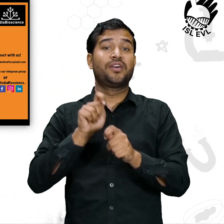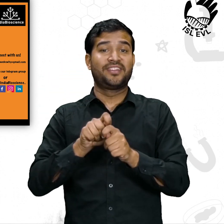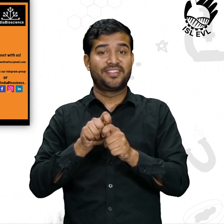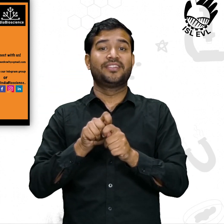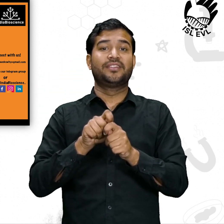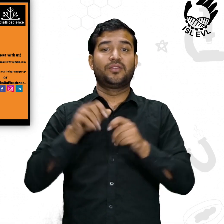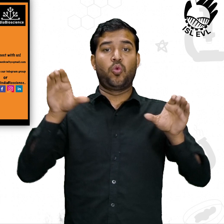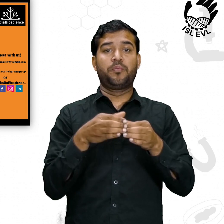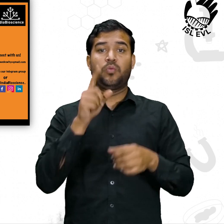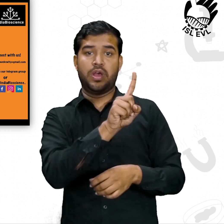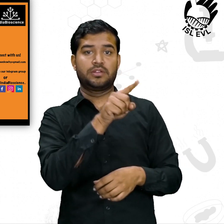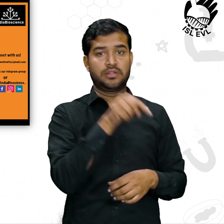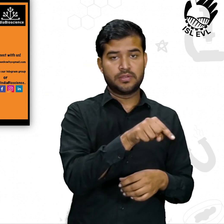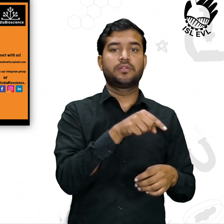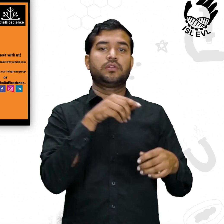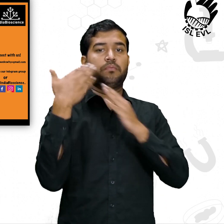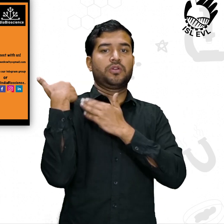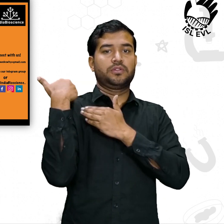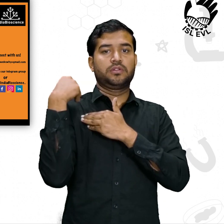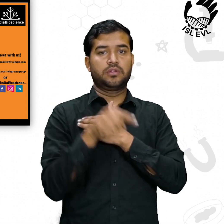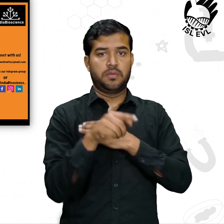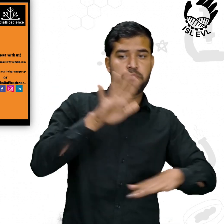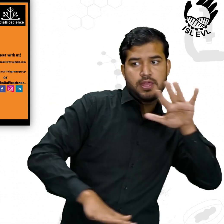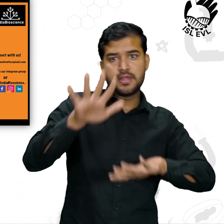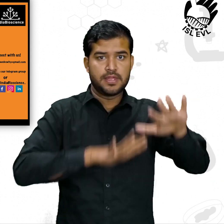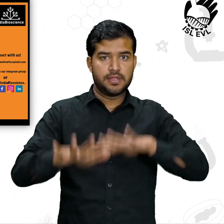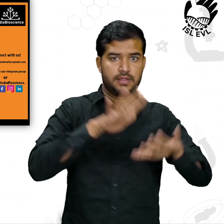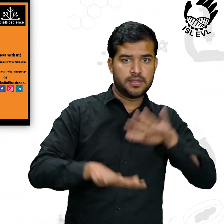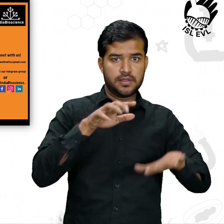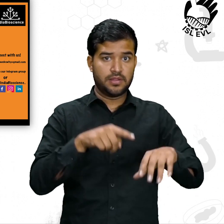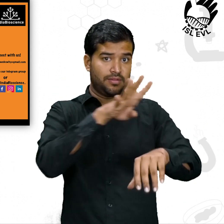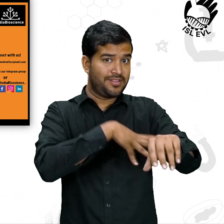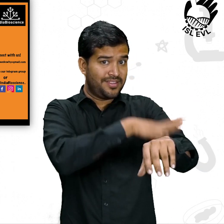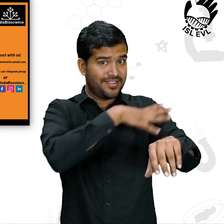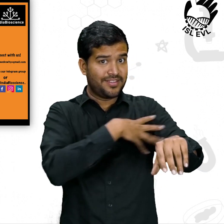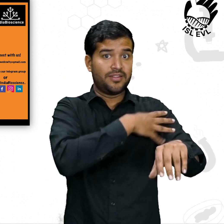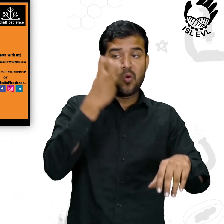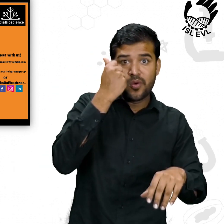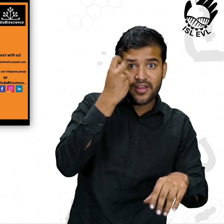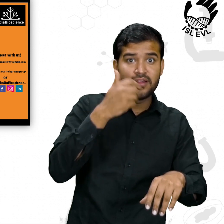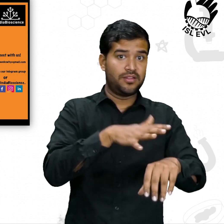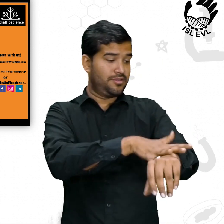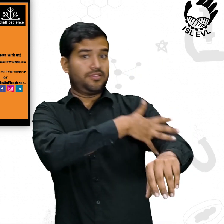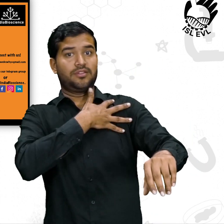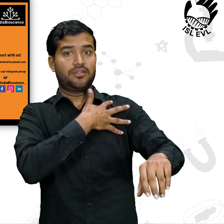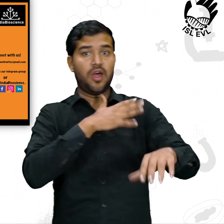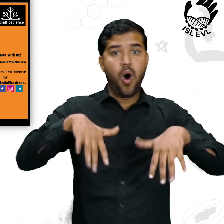teams? Yes, the first set controls the planning for the making of the stripes, and the second set controls the execution of the